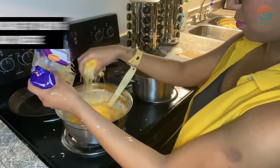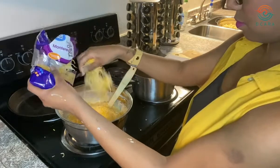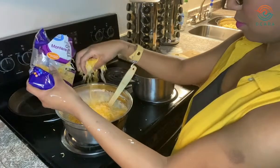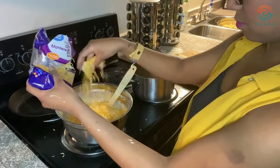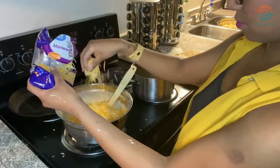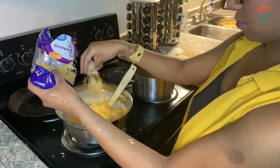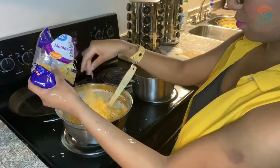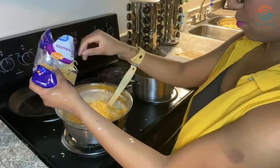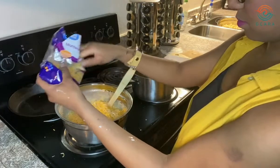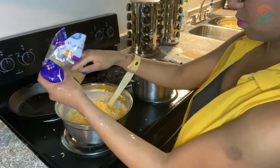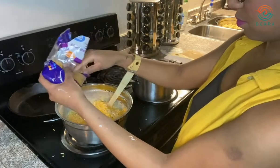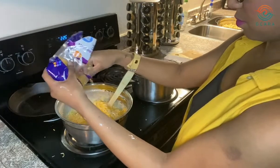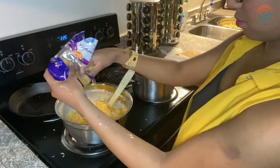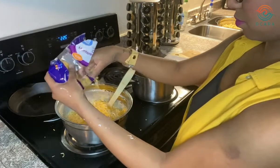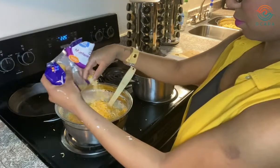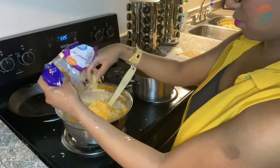and Monterey Jack cheese.